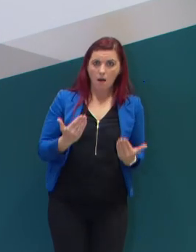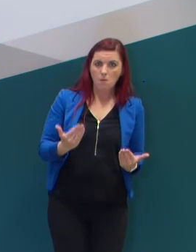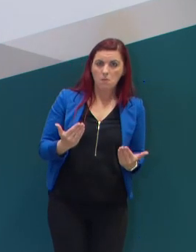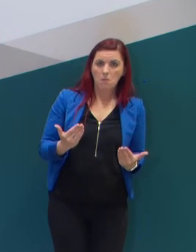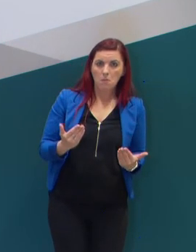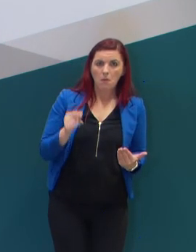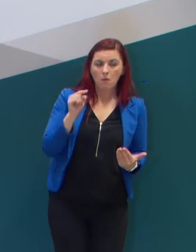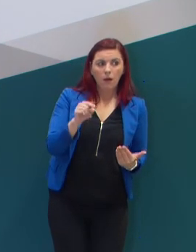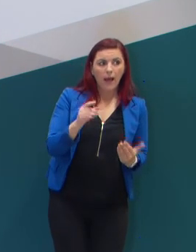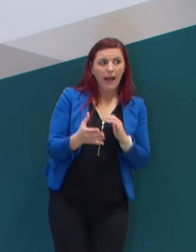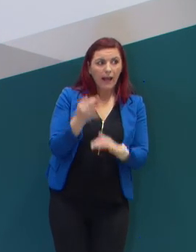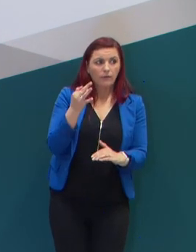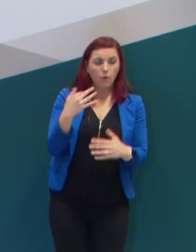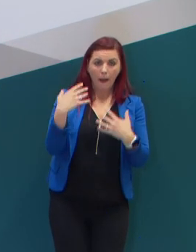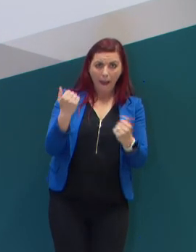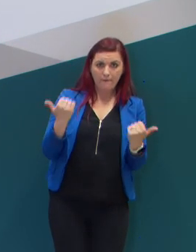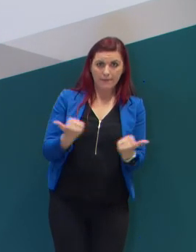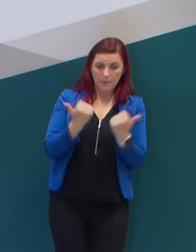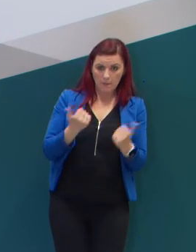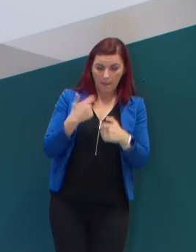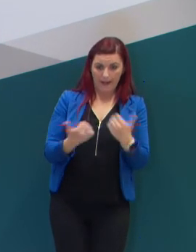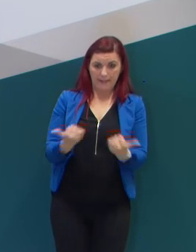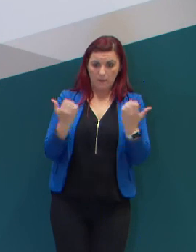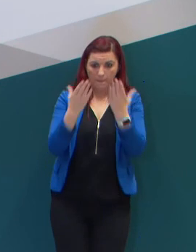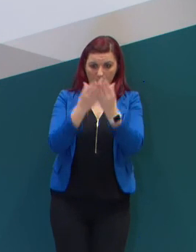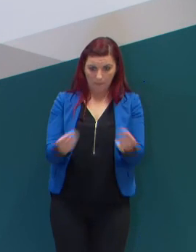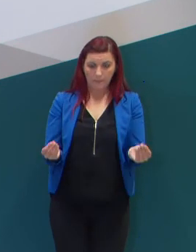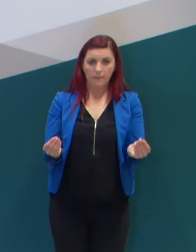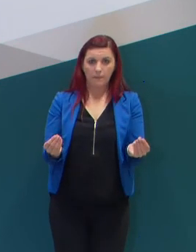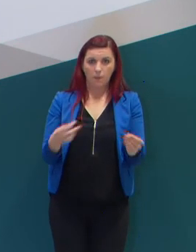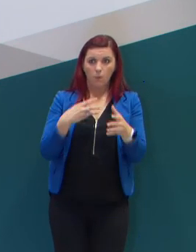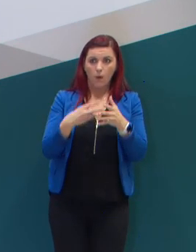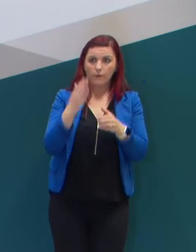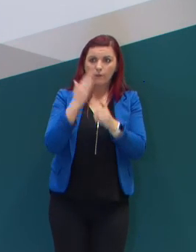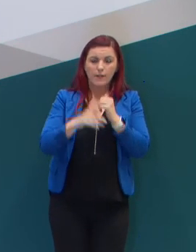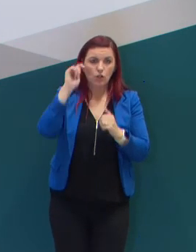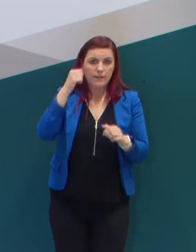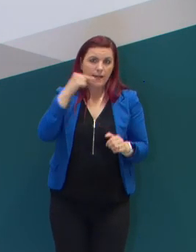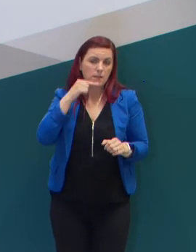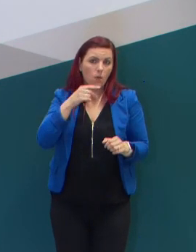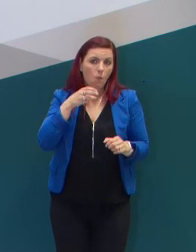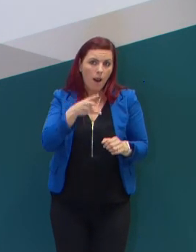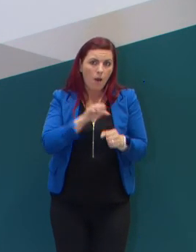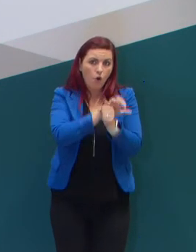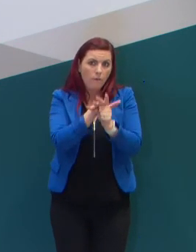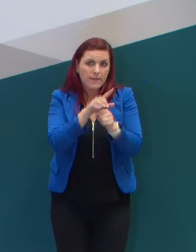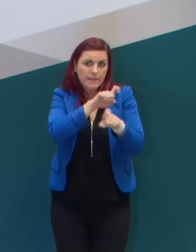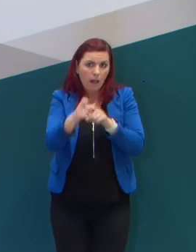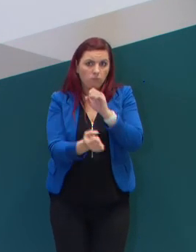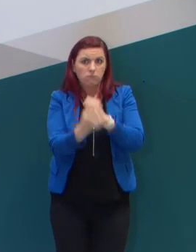they, if you have symptoms and then your symptoms go away, when you're tested, will COVID-19 show up in those